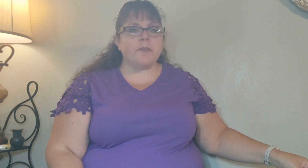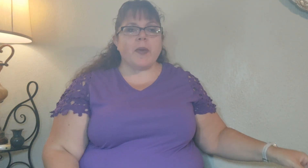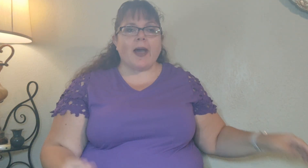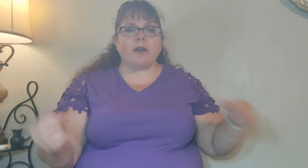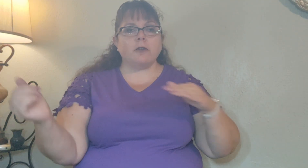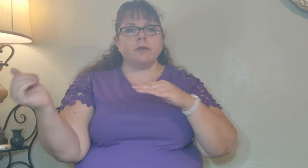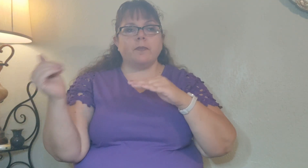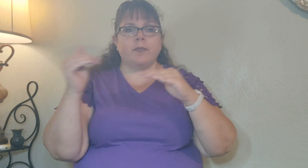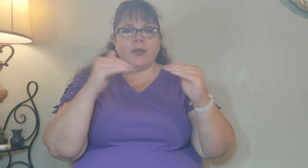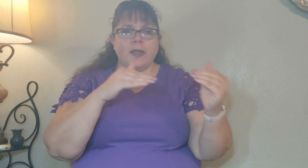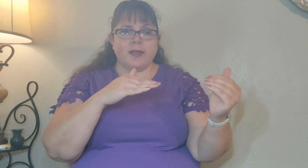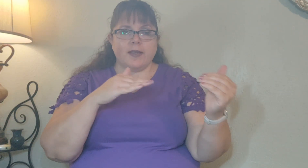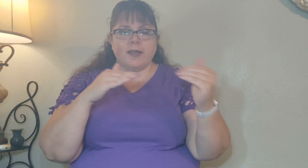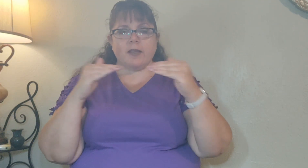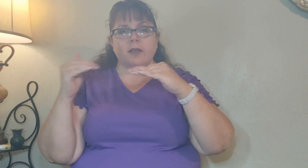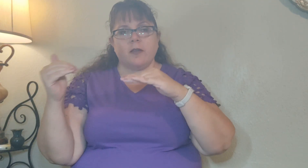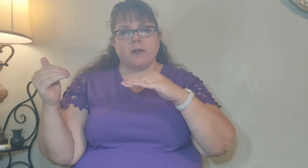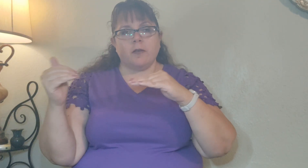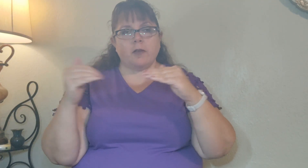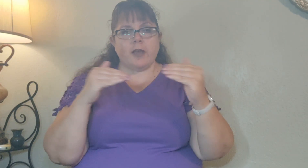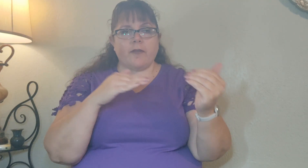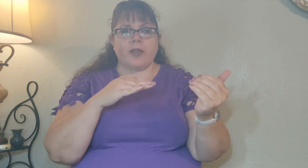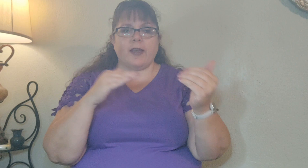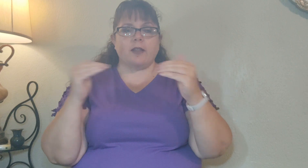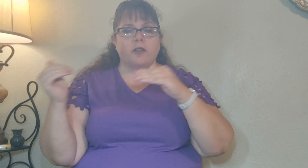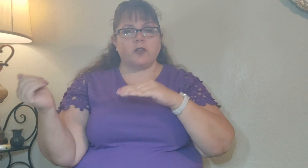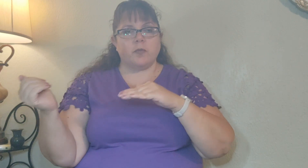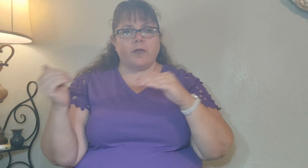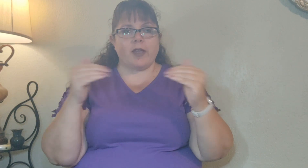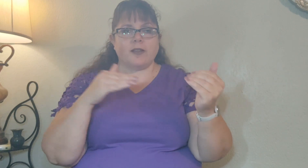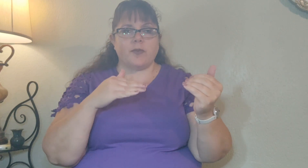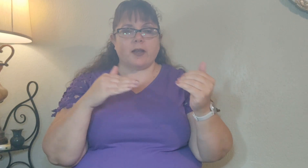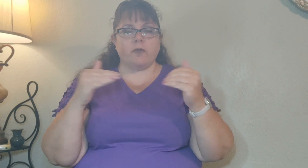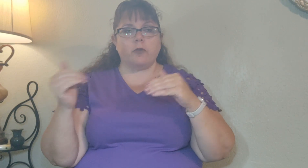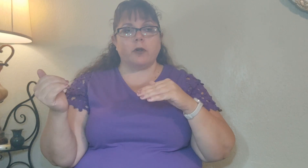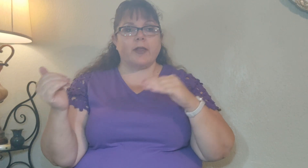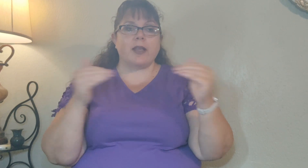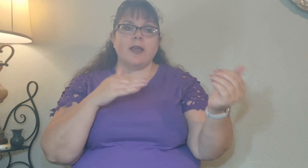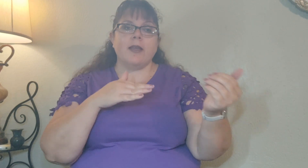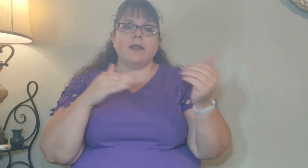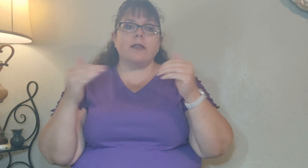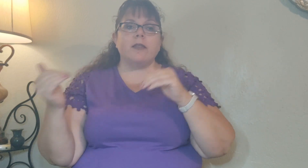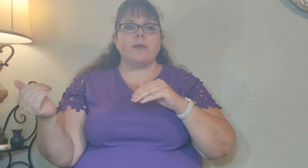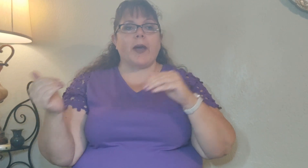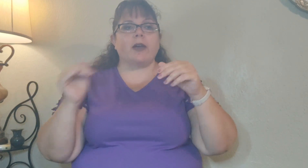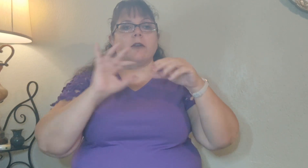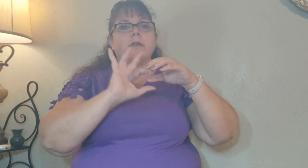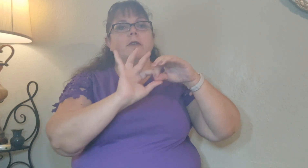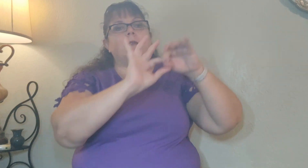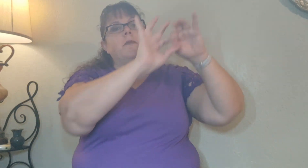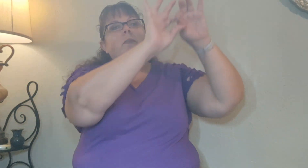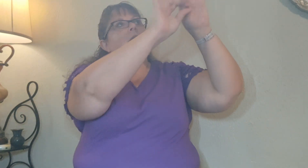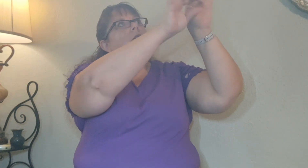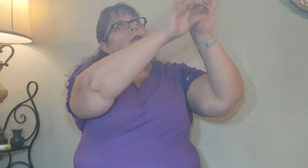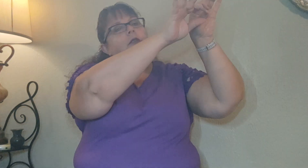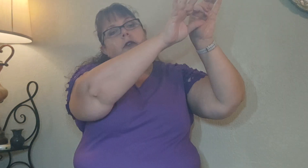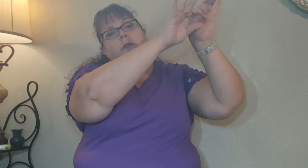Then battle, you have your hand, just move your hands back and forth, like the battle belongs to the